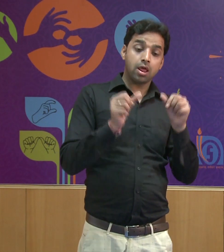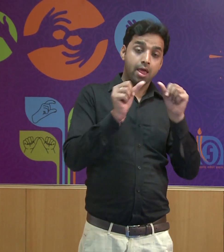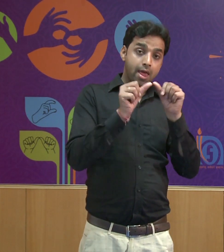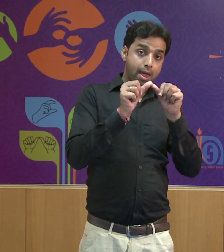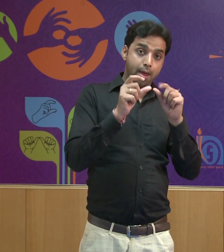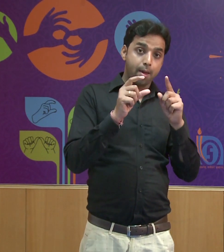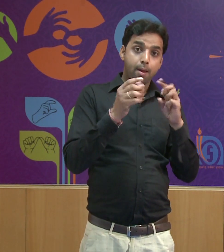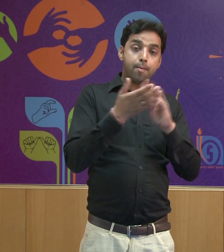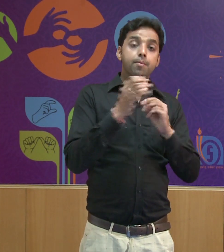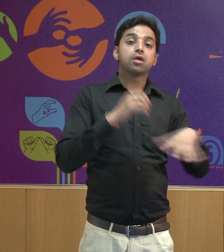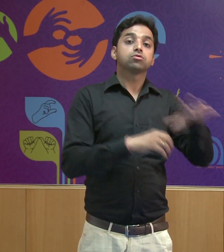ambassadors of India.